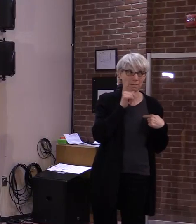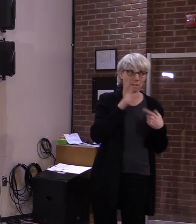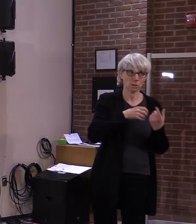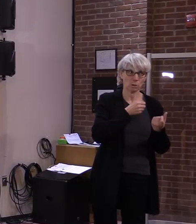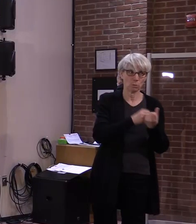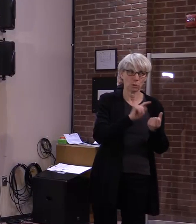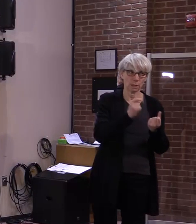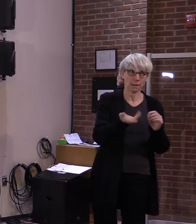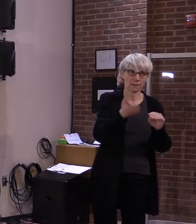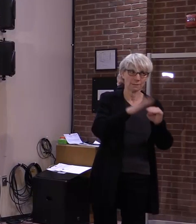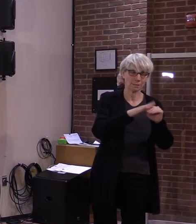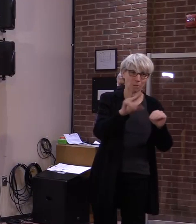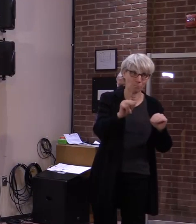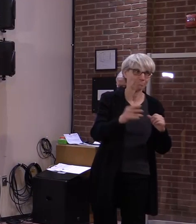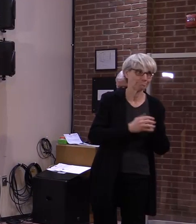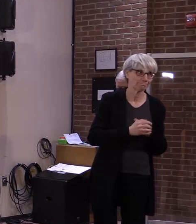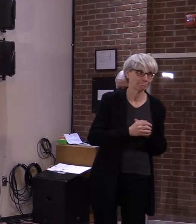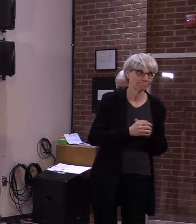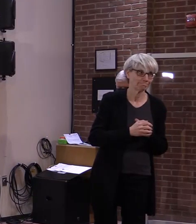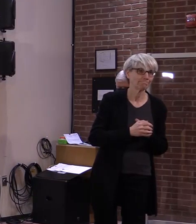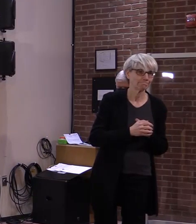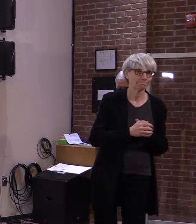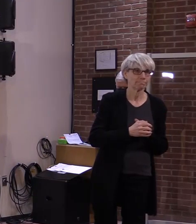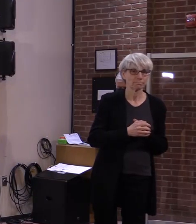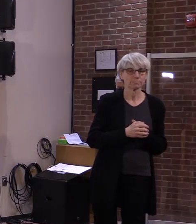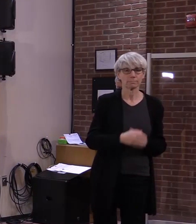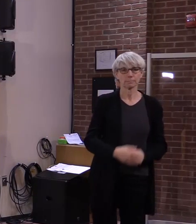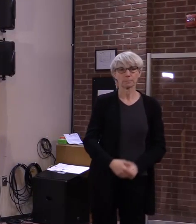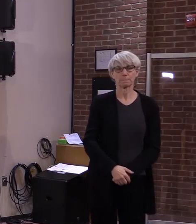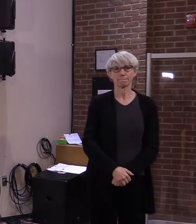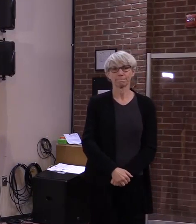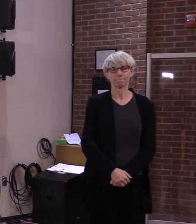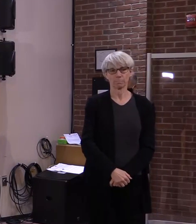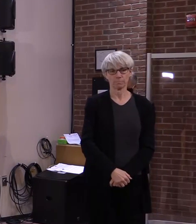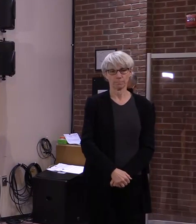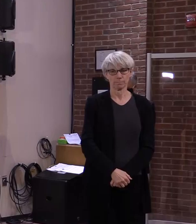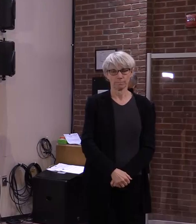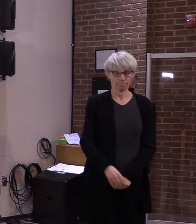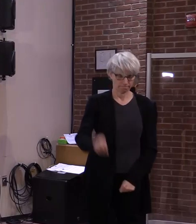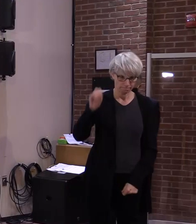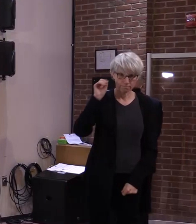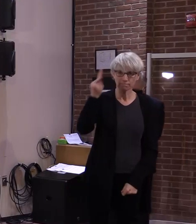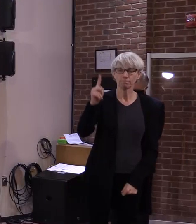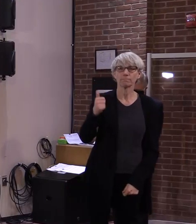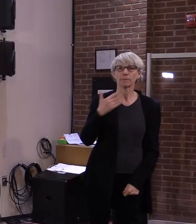increases either. Okay,